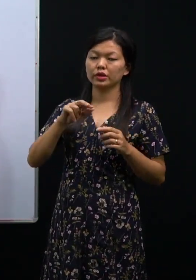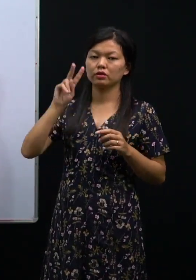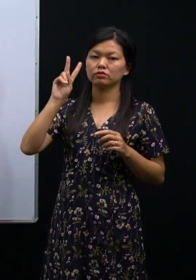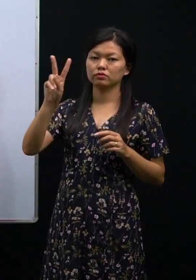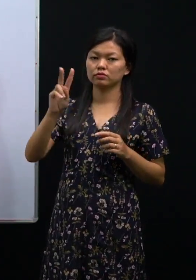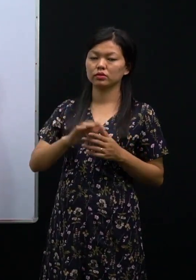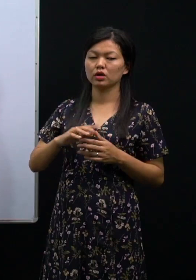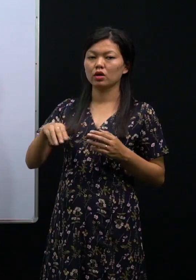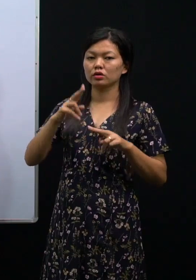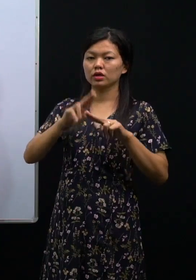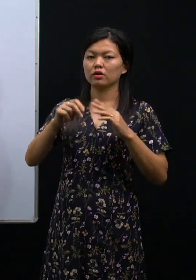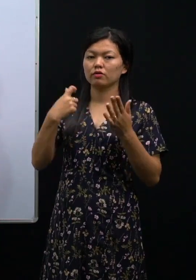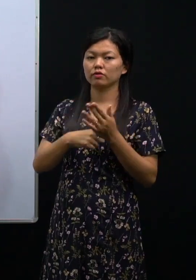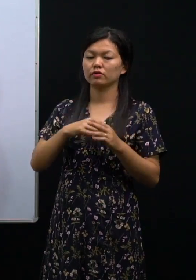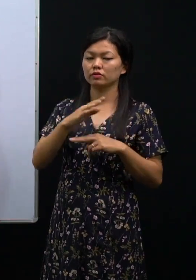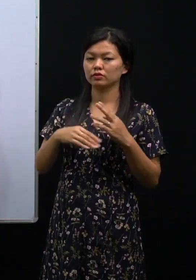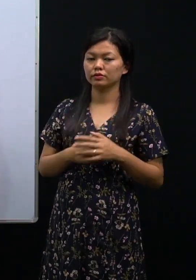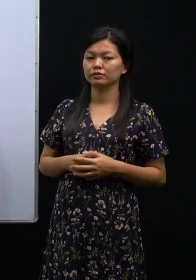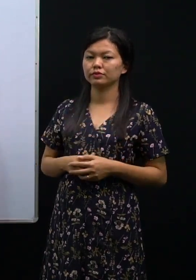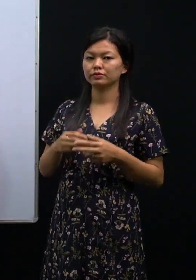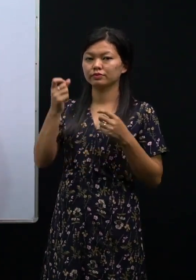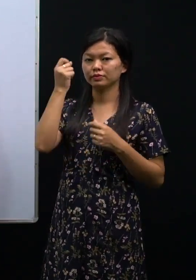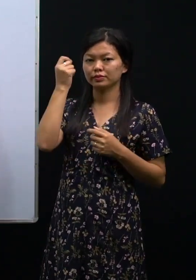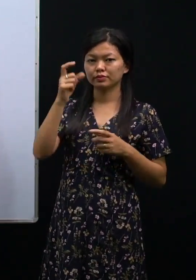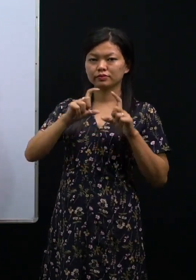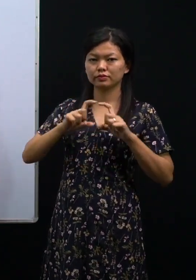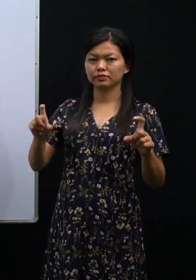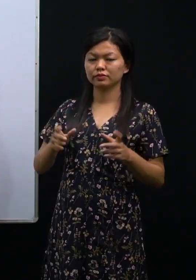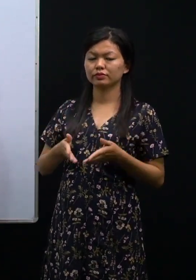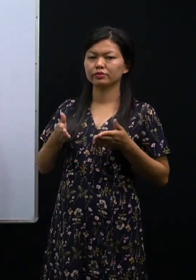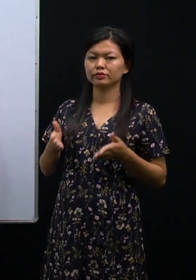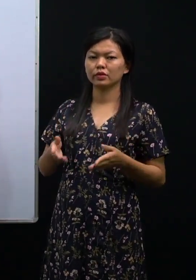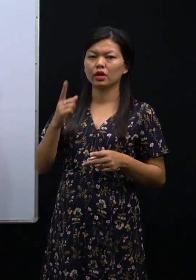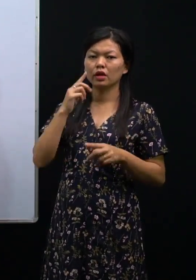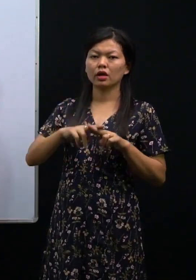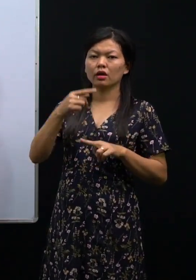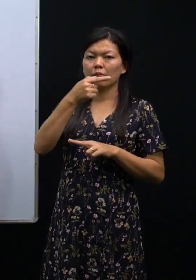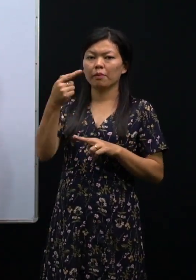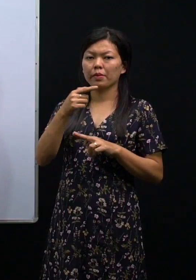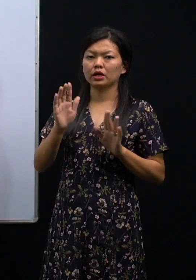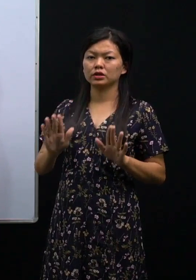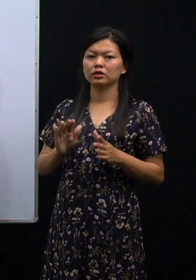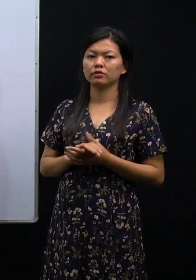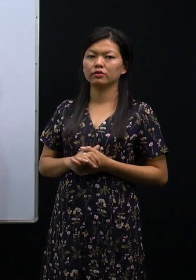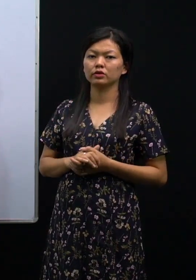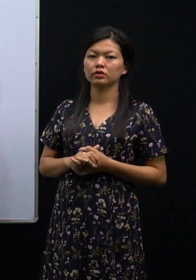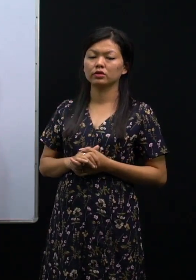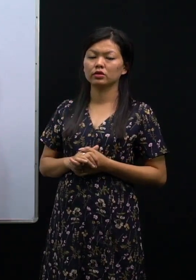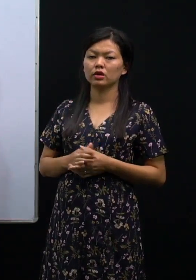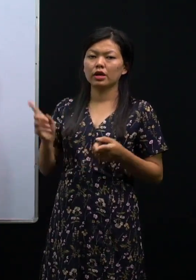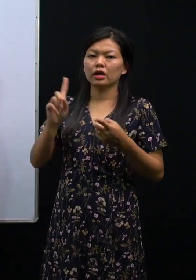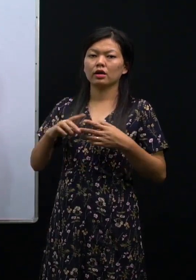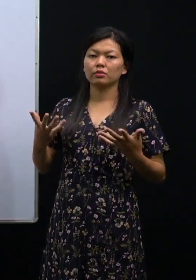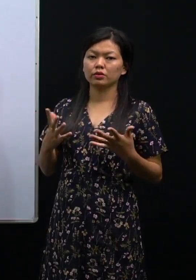factors. That is called factorize. Understood? Clear or not? Now if it is minus, then what will